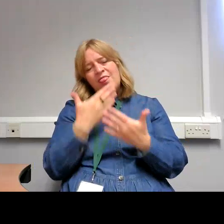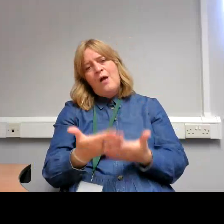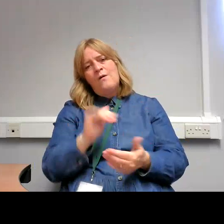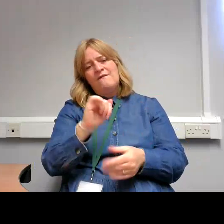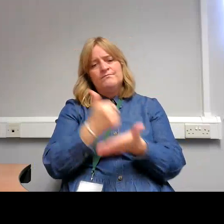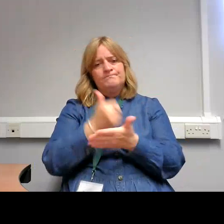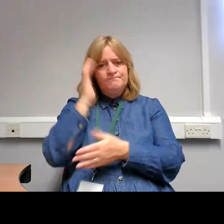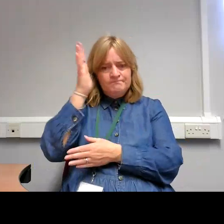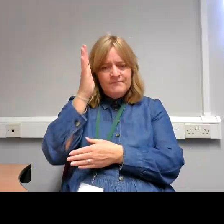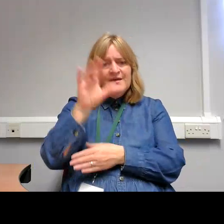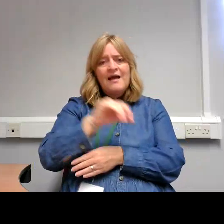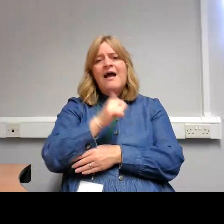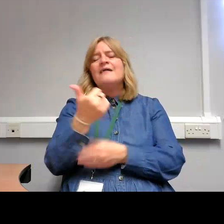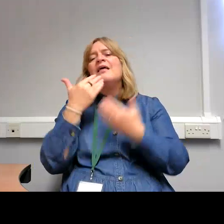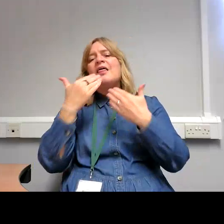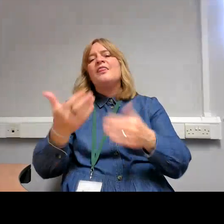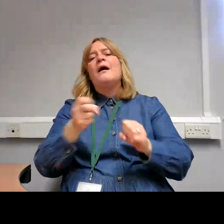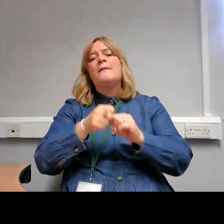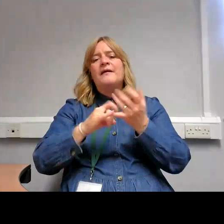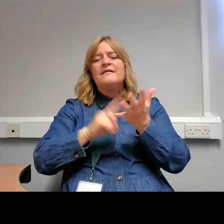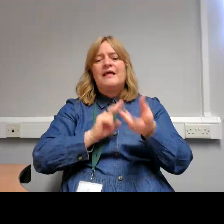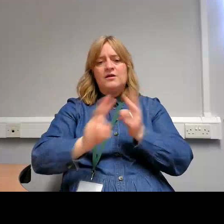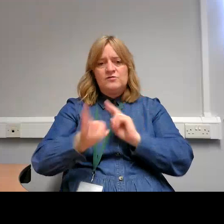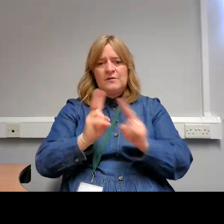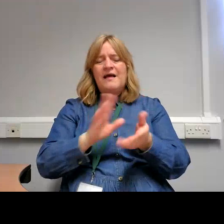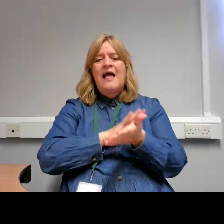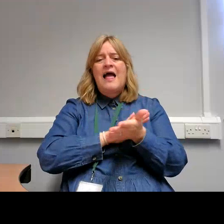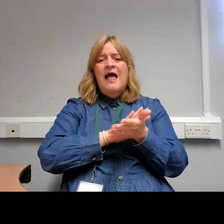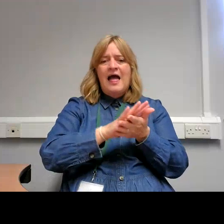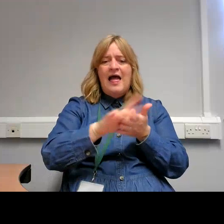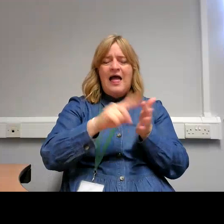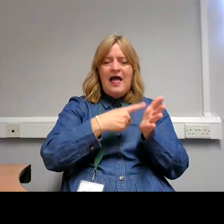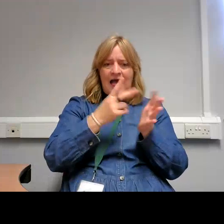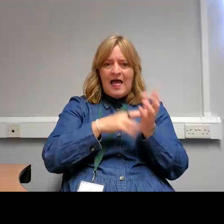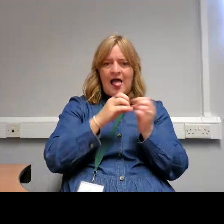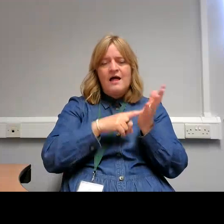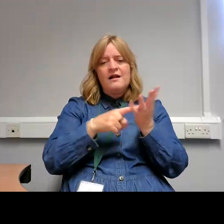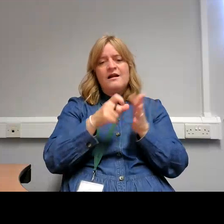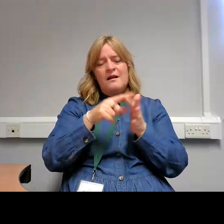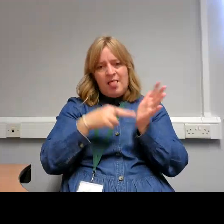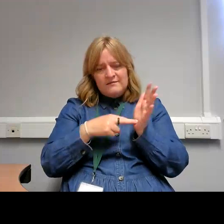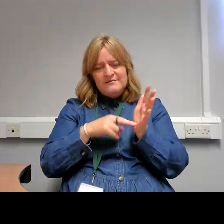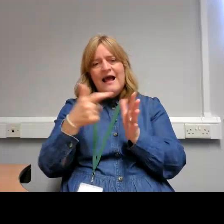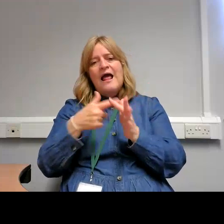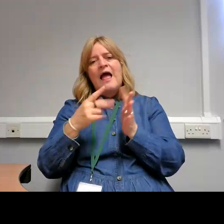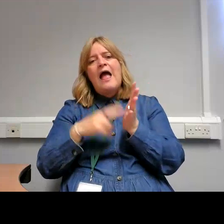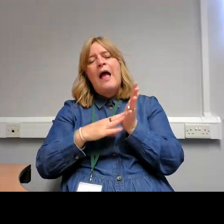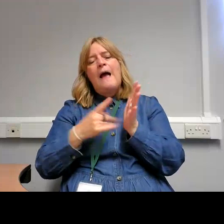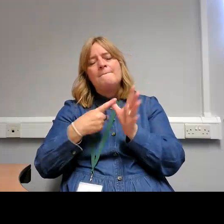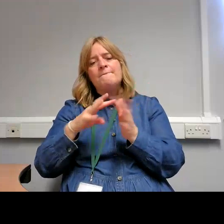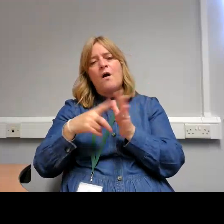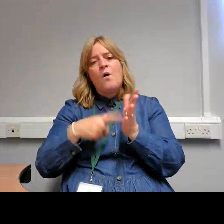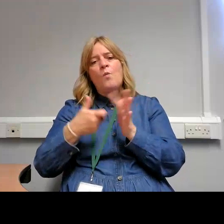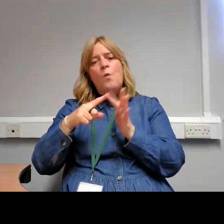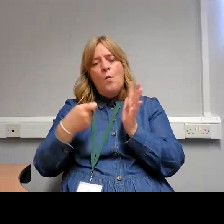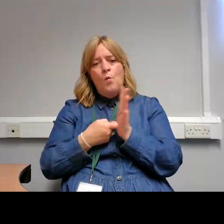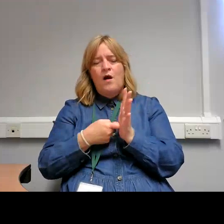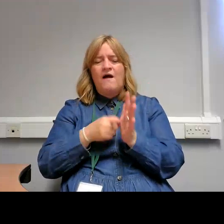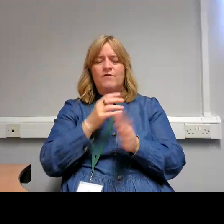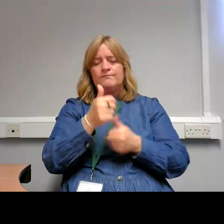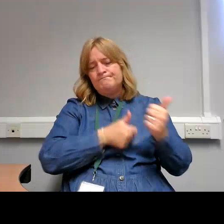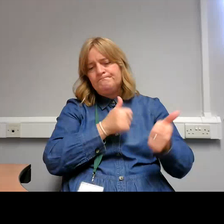to thank the BSL interpreters, Helen Blunden and Emma Walker, for doing a sterling job as usual. The biggest